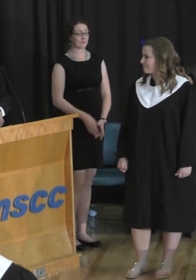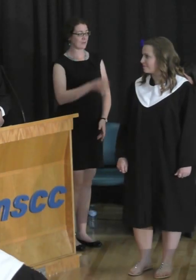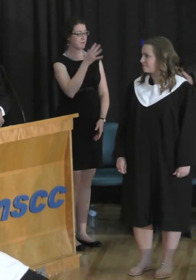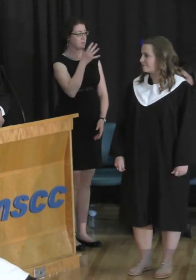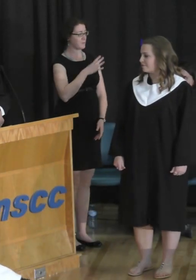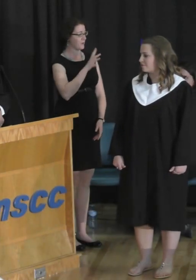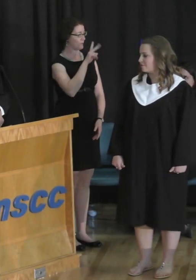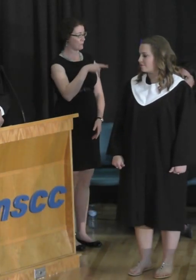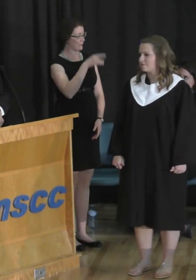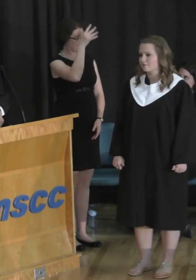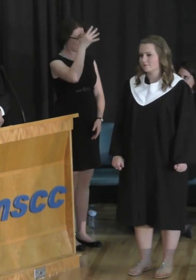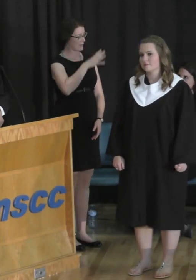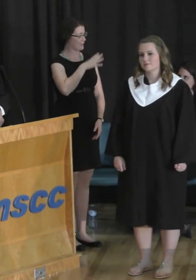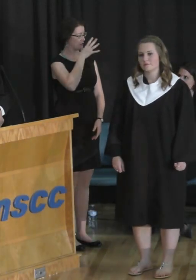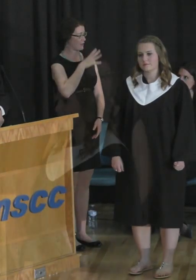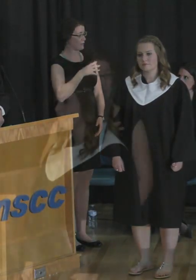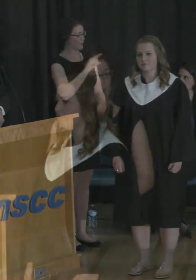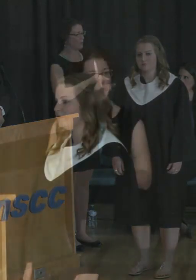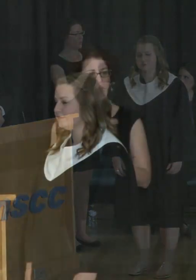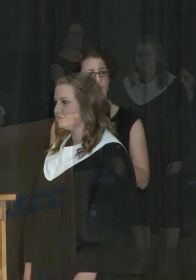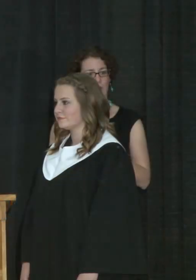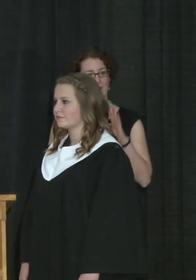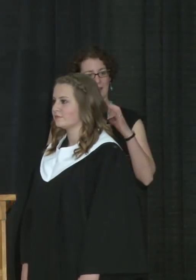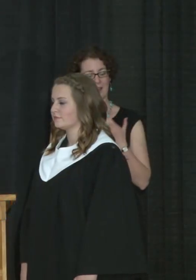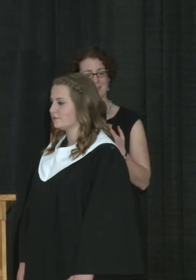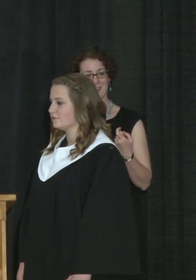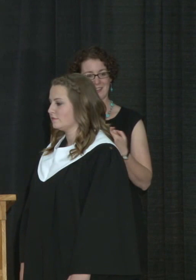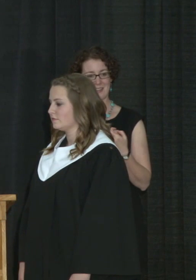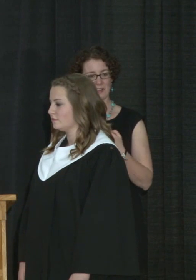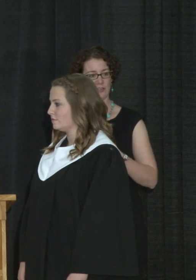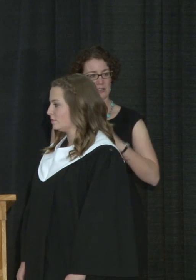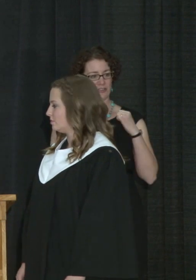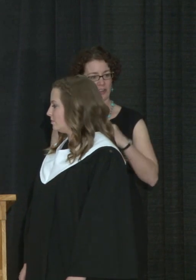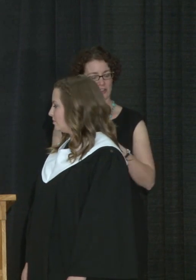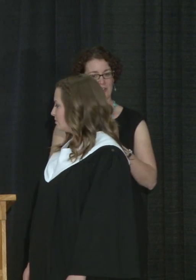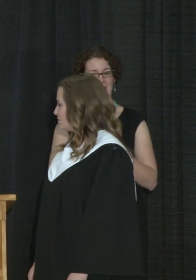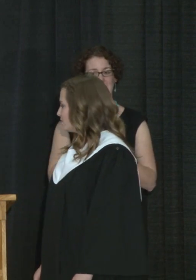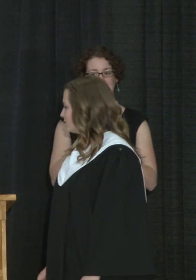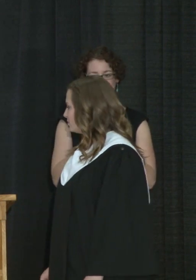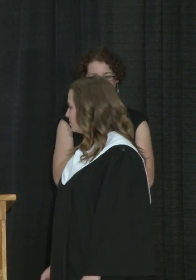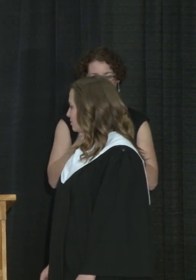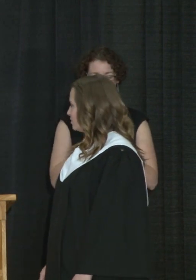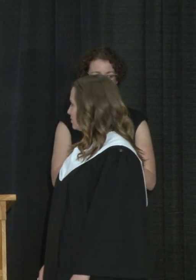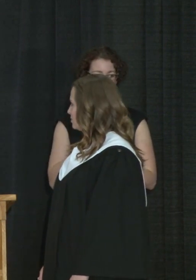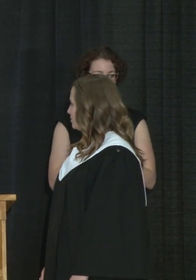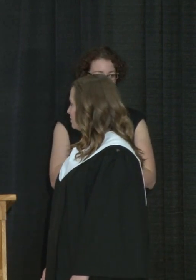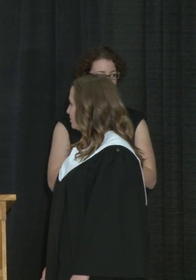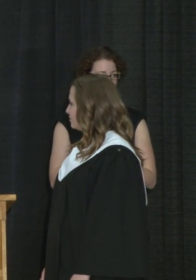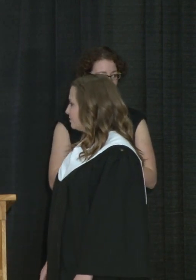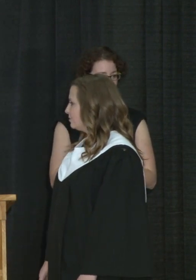Madam Vice President, ladies and gentlemen, the graduates in electrical construction and industrial.